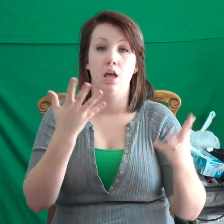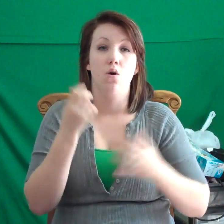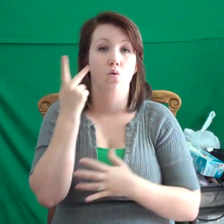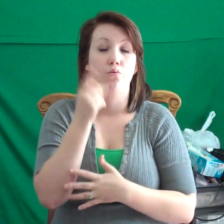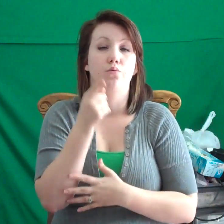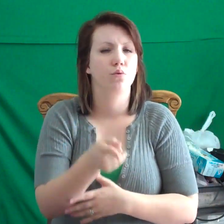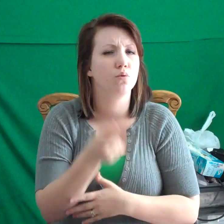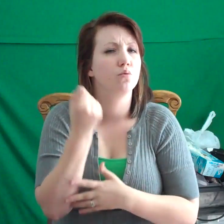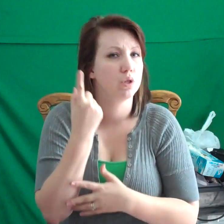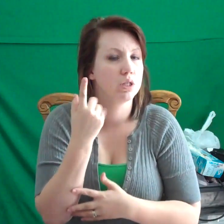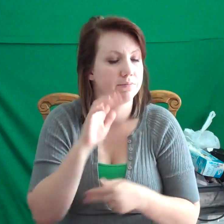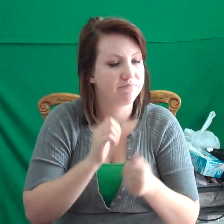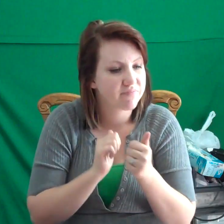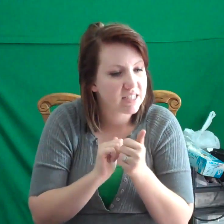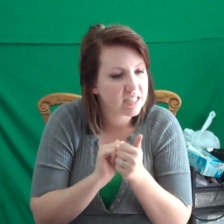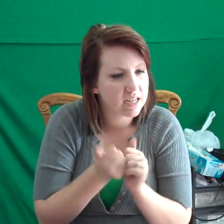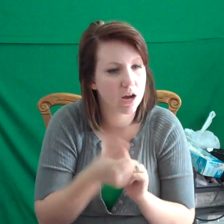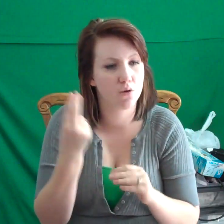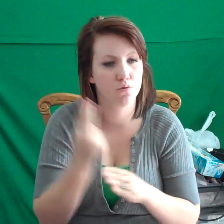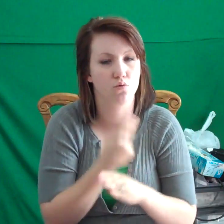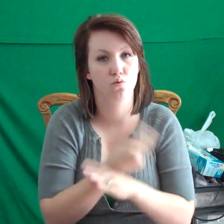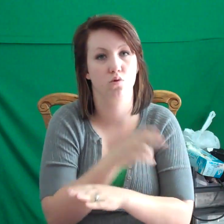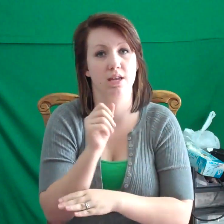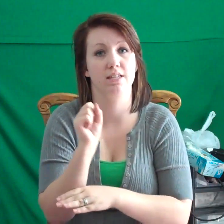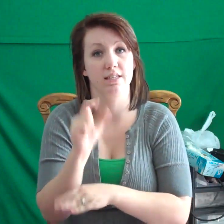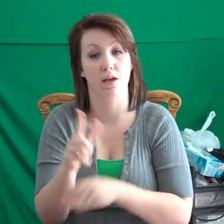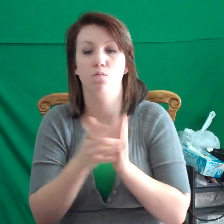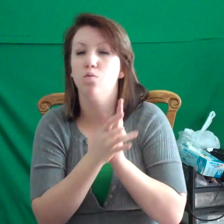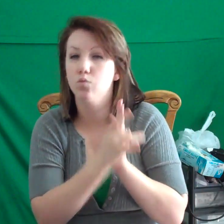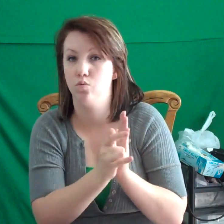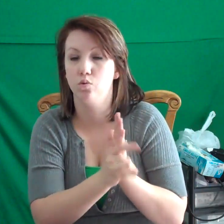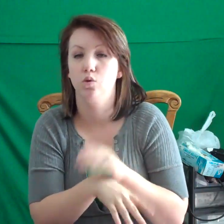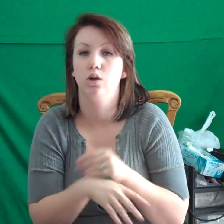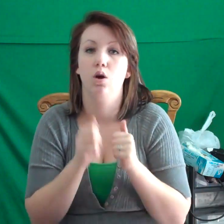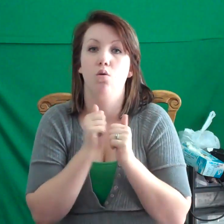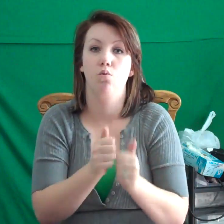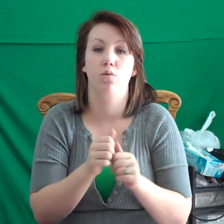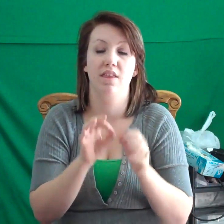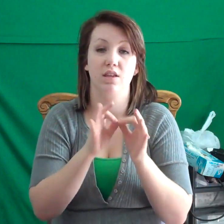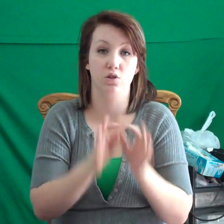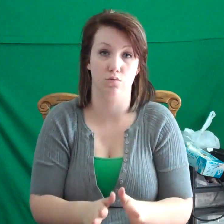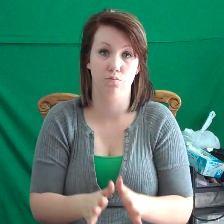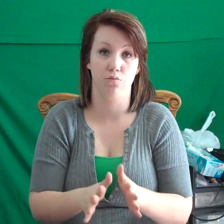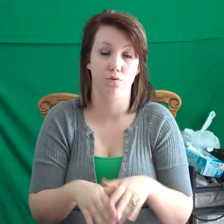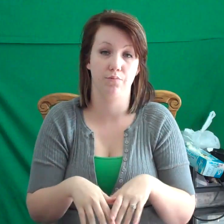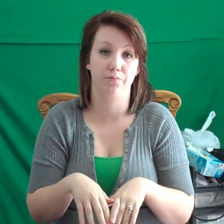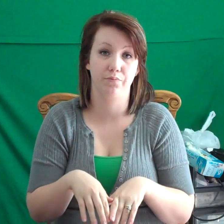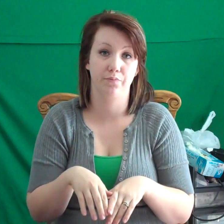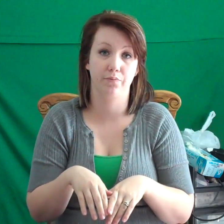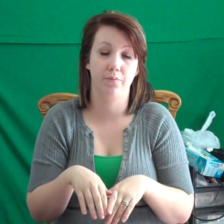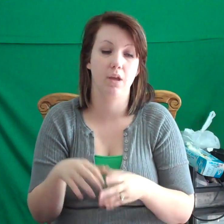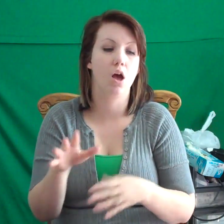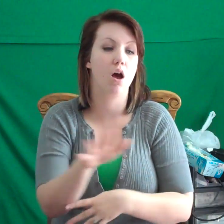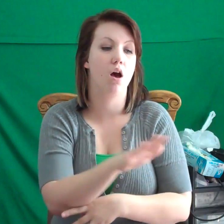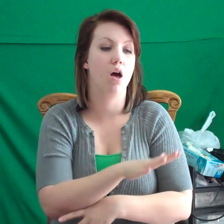use ASL proficiently with your expressive interpreting tasks. Alright? So all of those